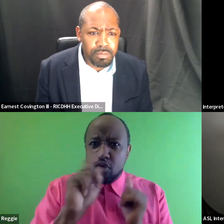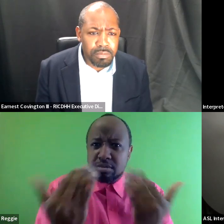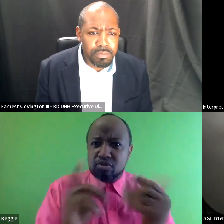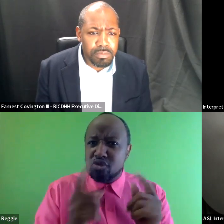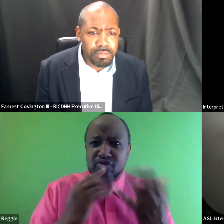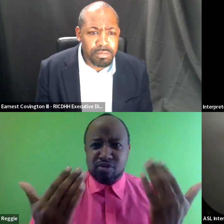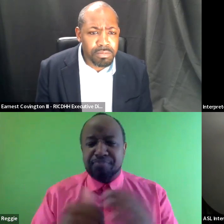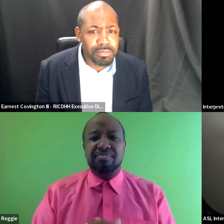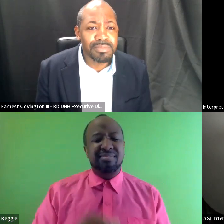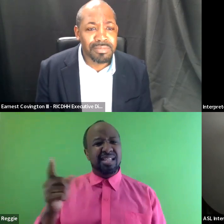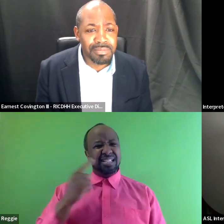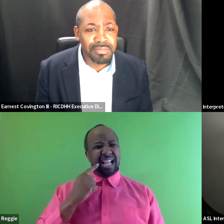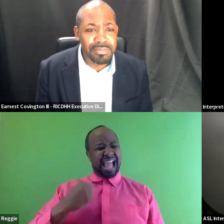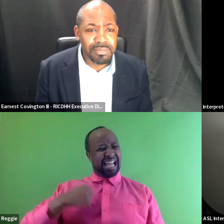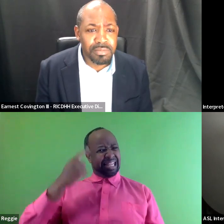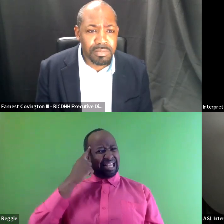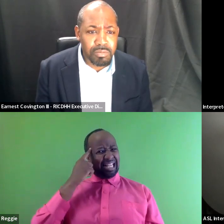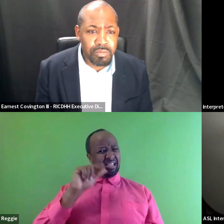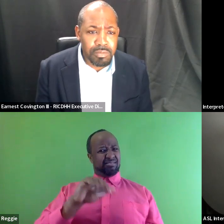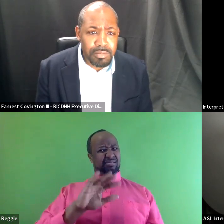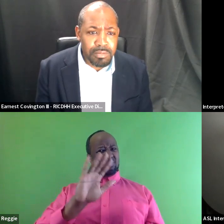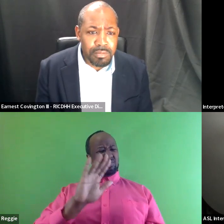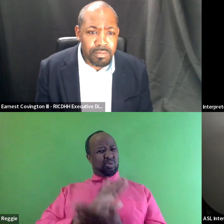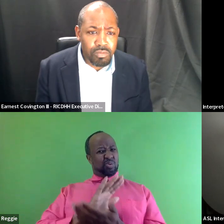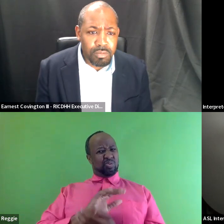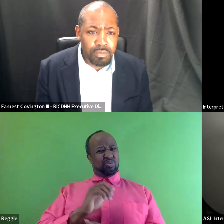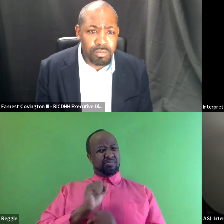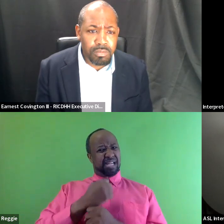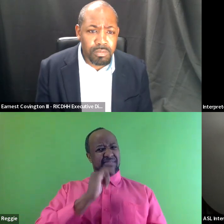raising their hand and saying, you know, I have a question.